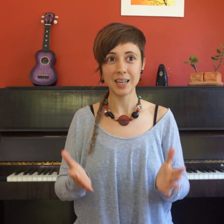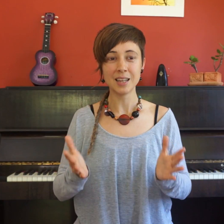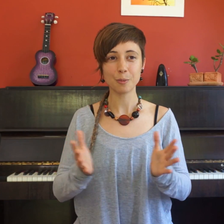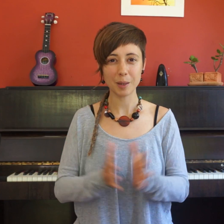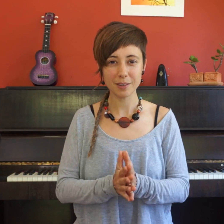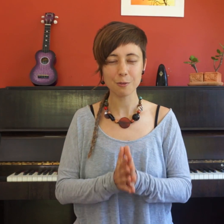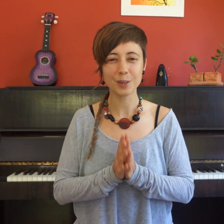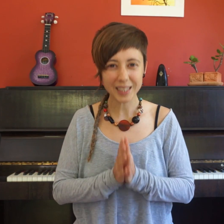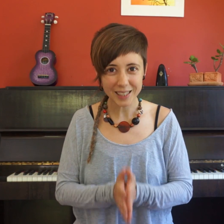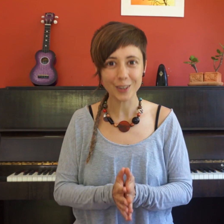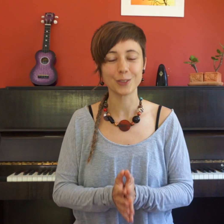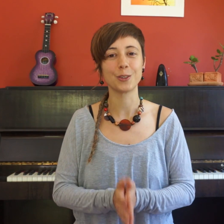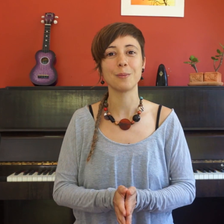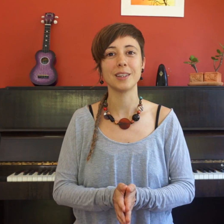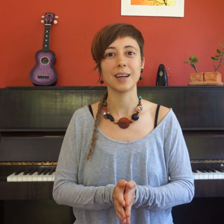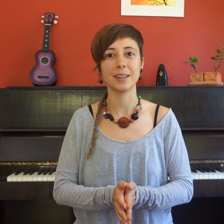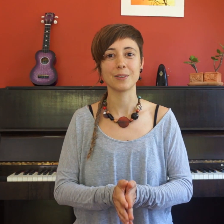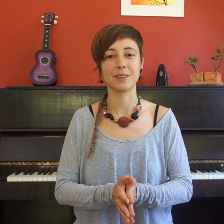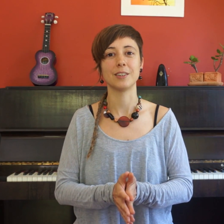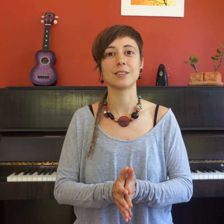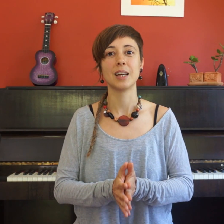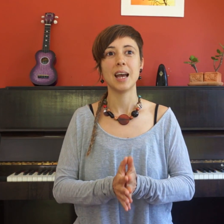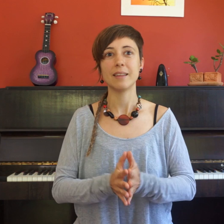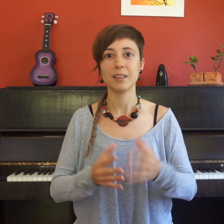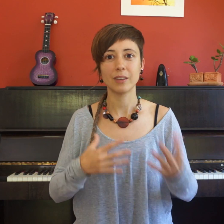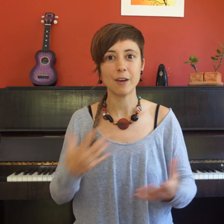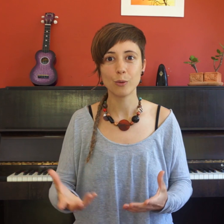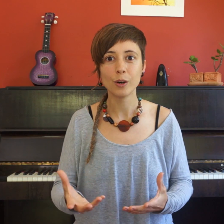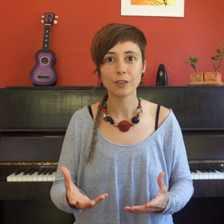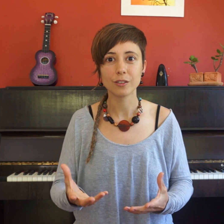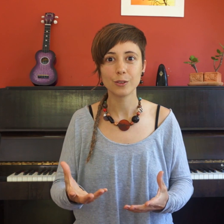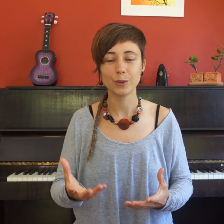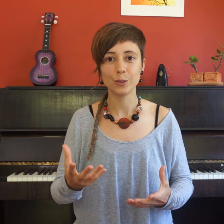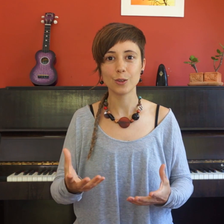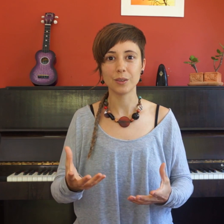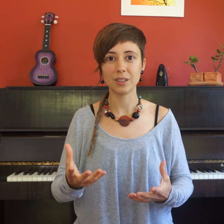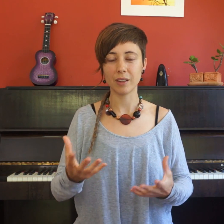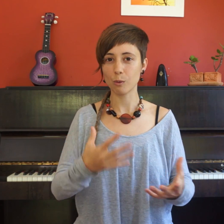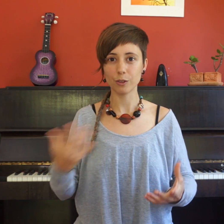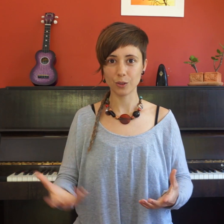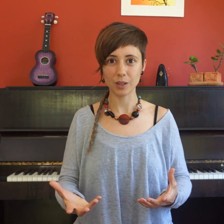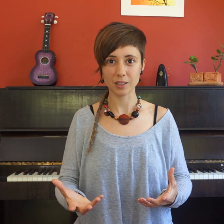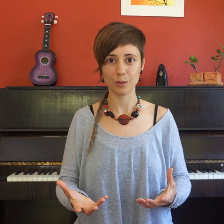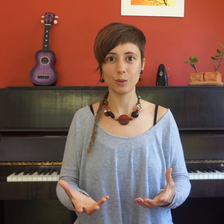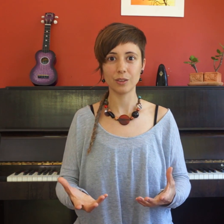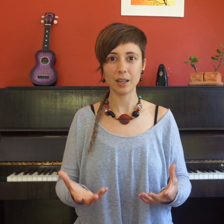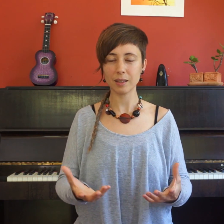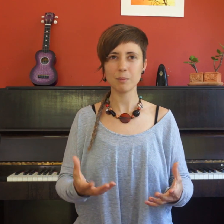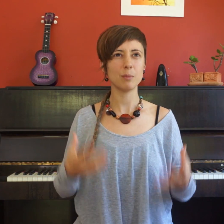So babies are really eager to communicate with us, and they don't have words to do so until they're around 2 years old, and that may be